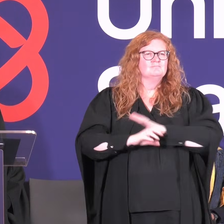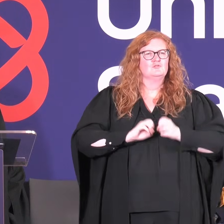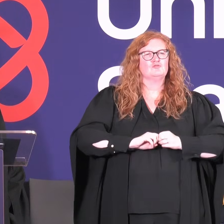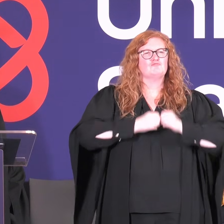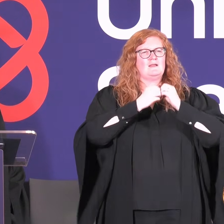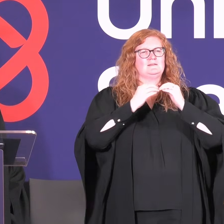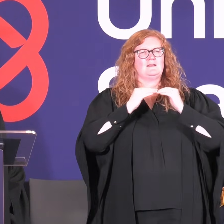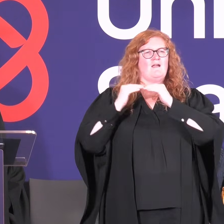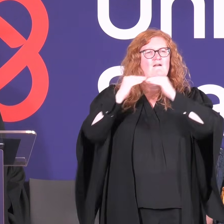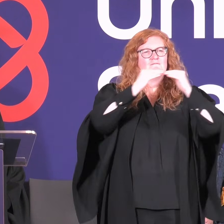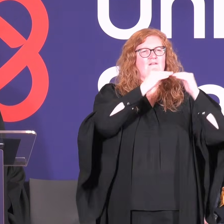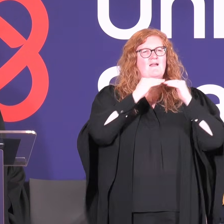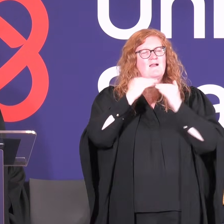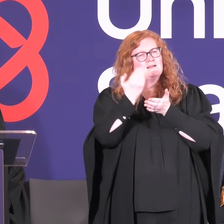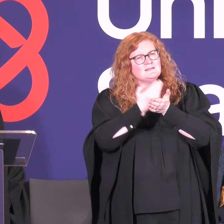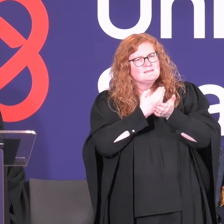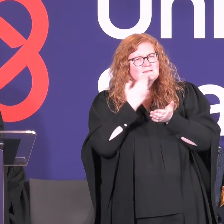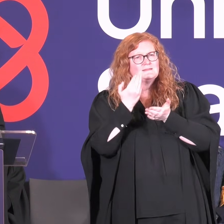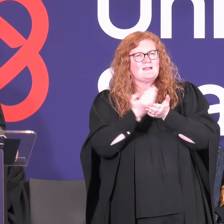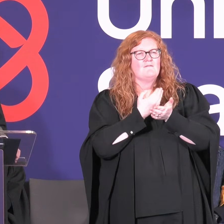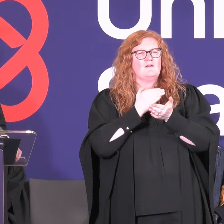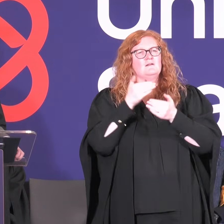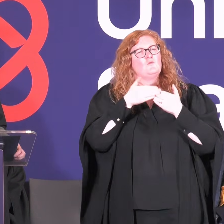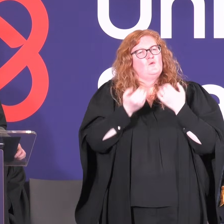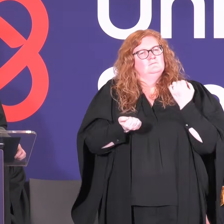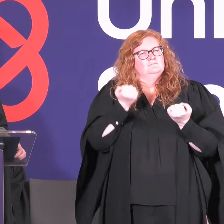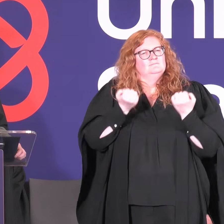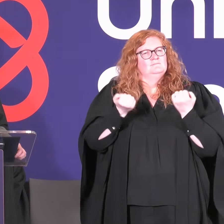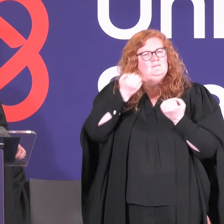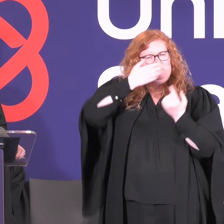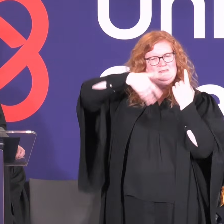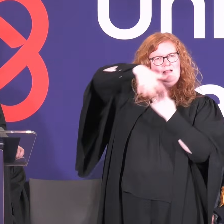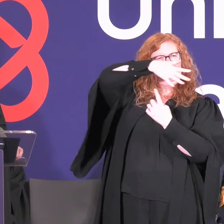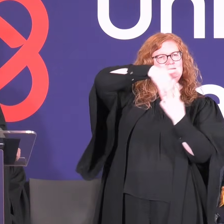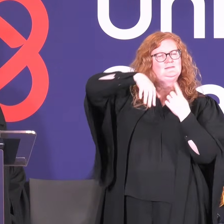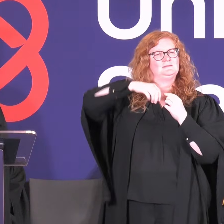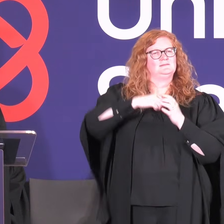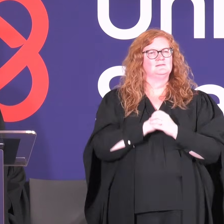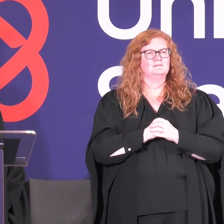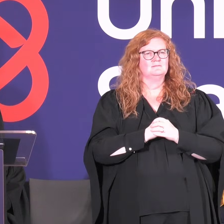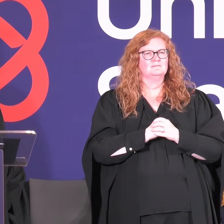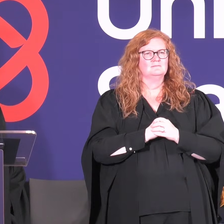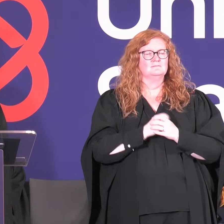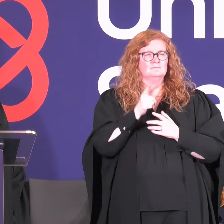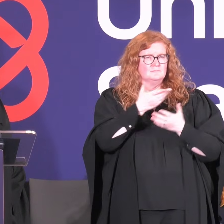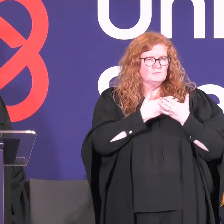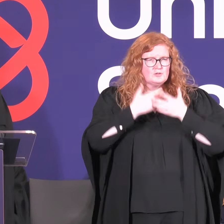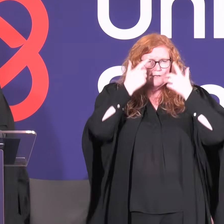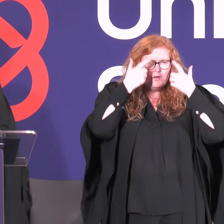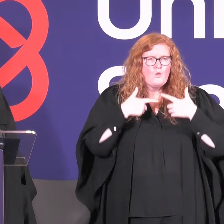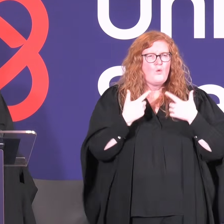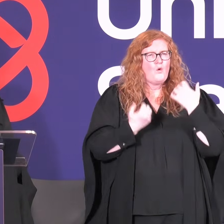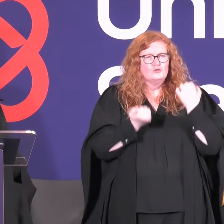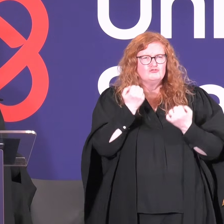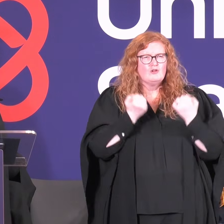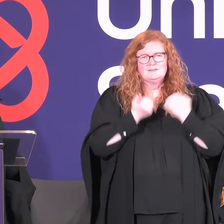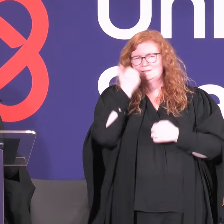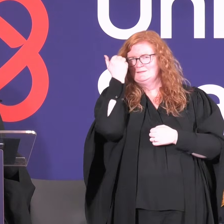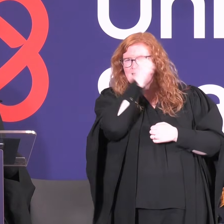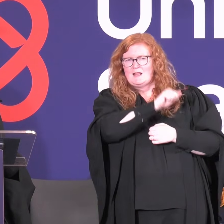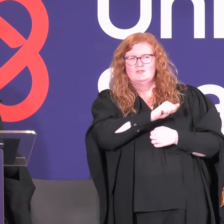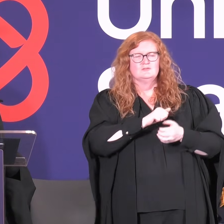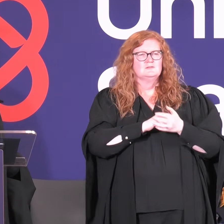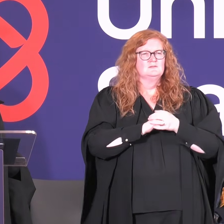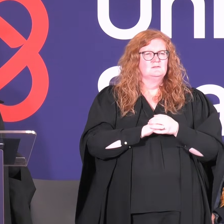fairer, safer and more just society. You have studied law, justice, intelligence,